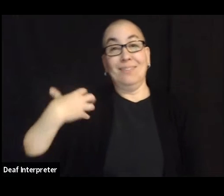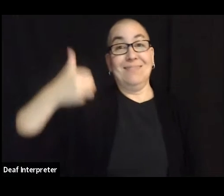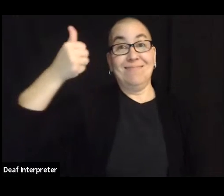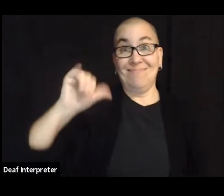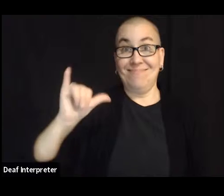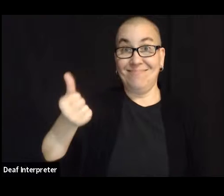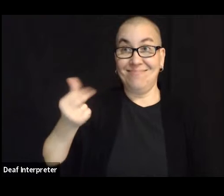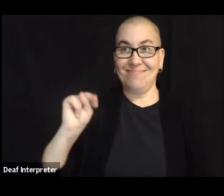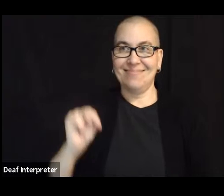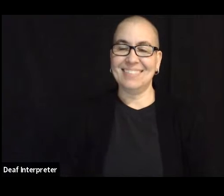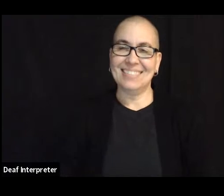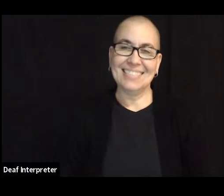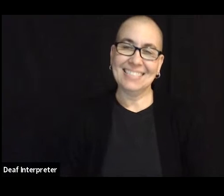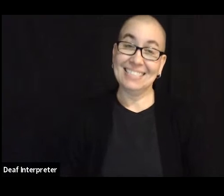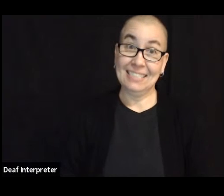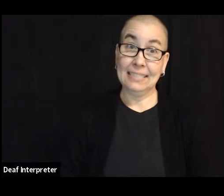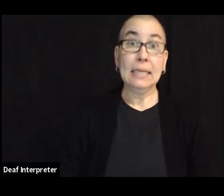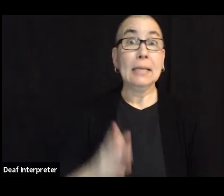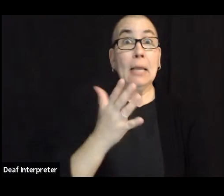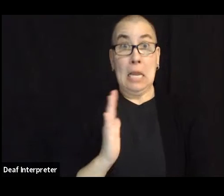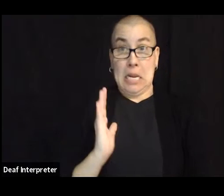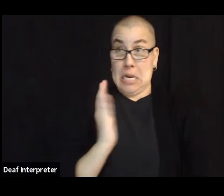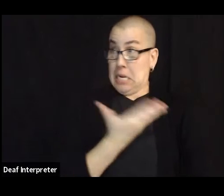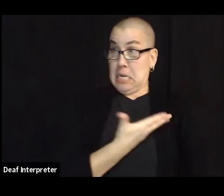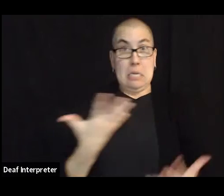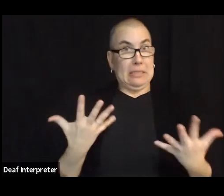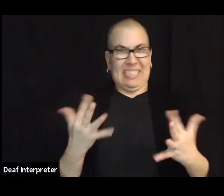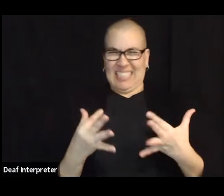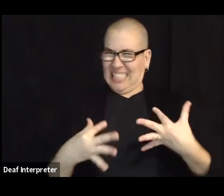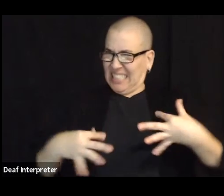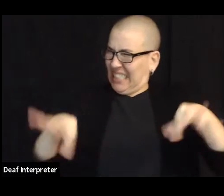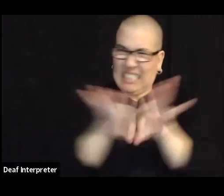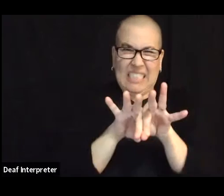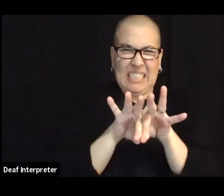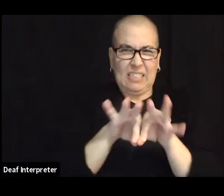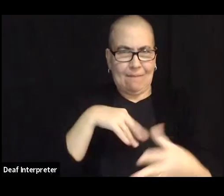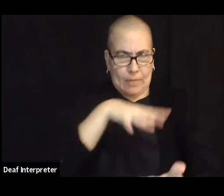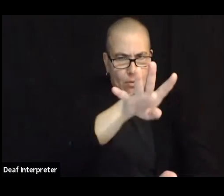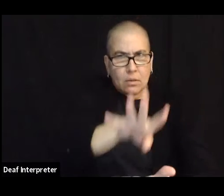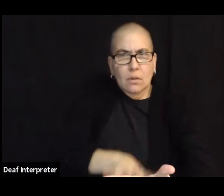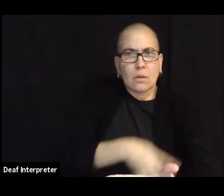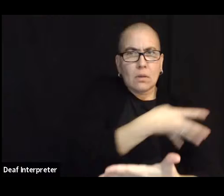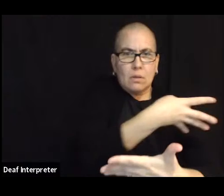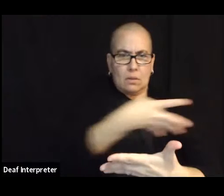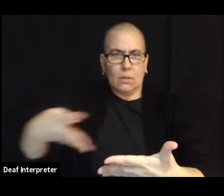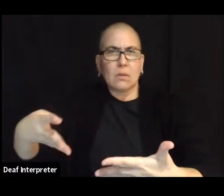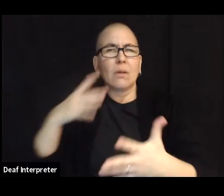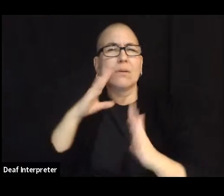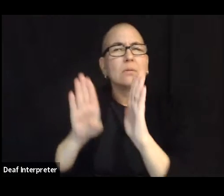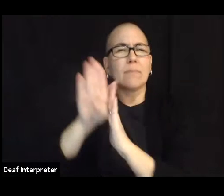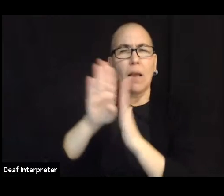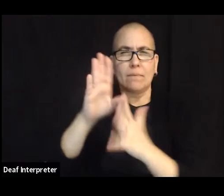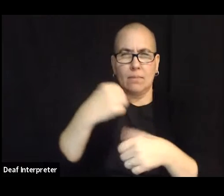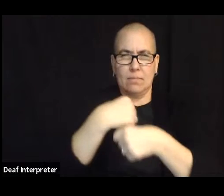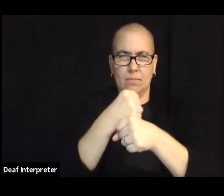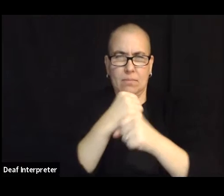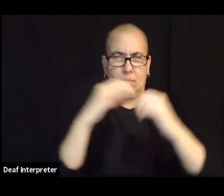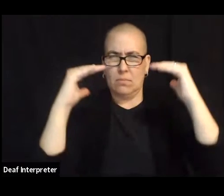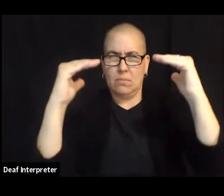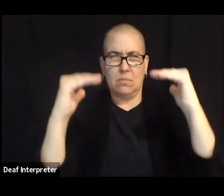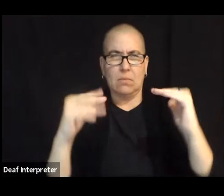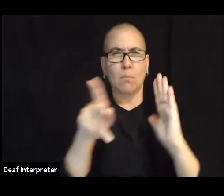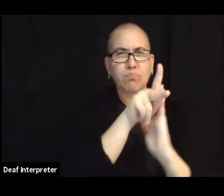of the rubric that we developed to kind of follow those principles that we've talked a lot about how do you maximize for